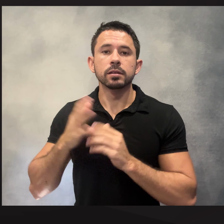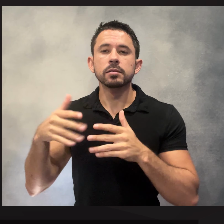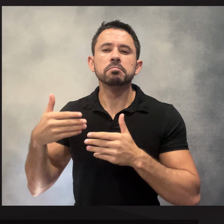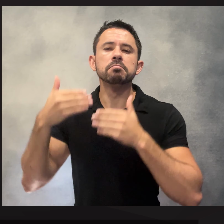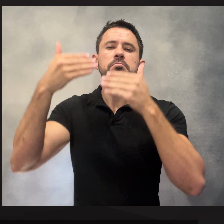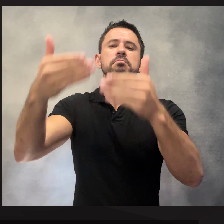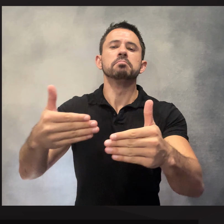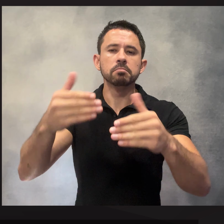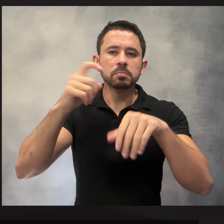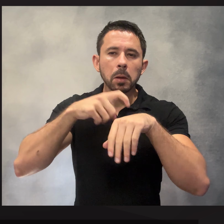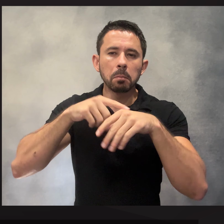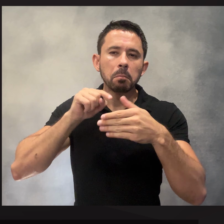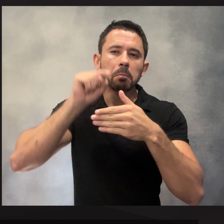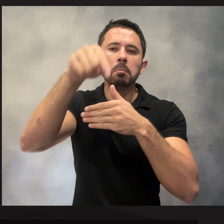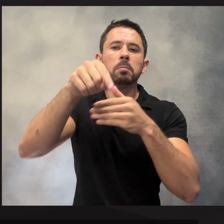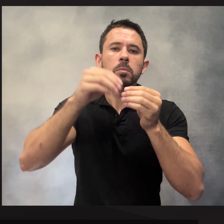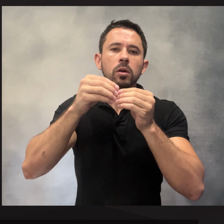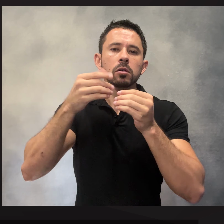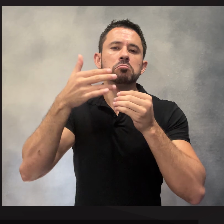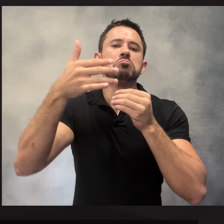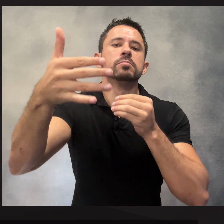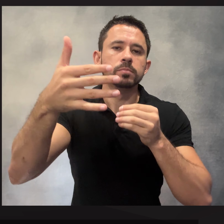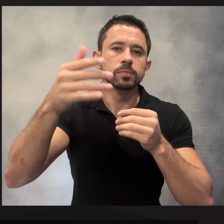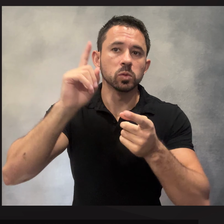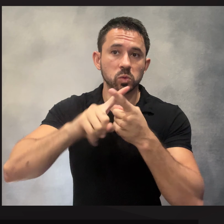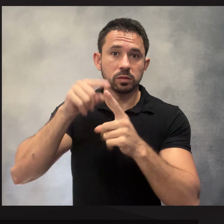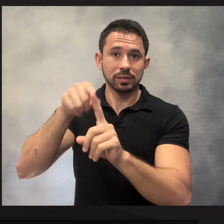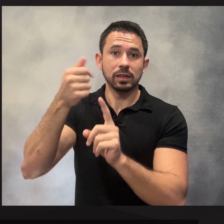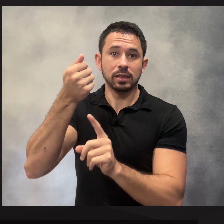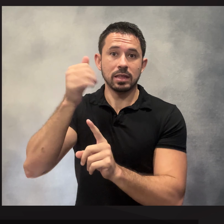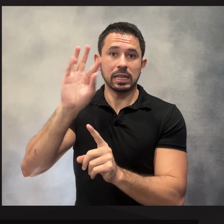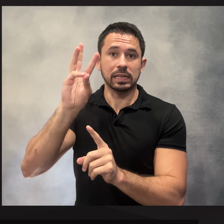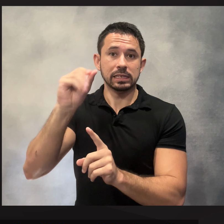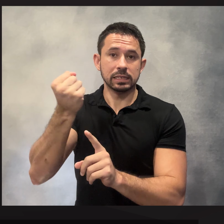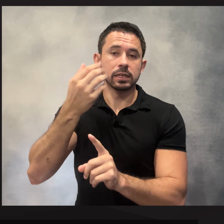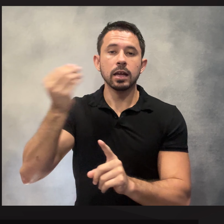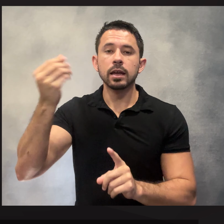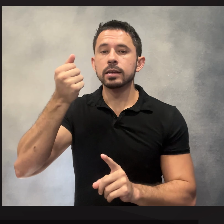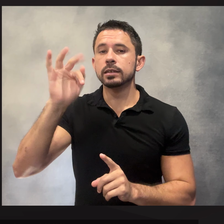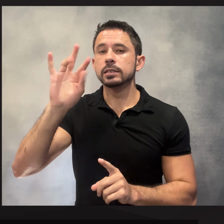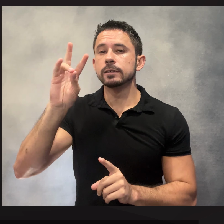Jumping some decades ahead to the 1960s and